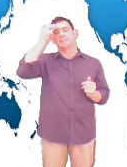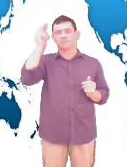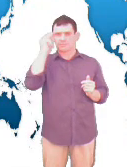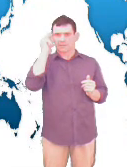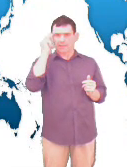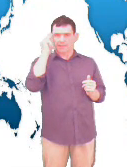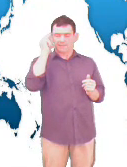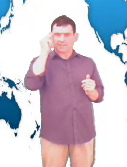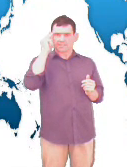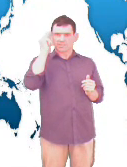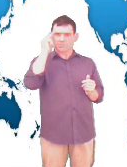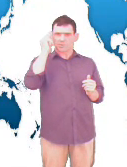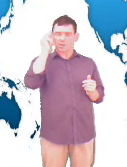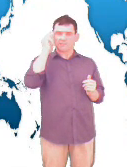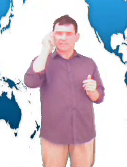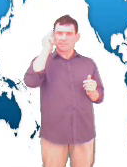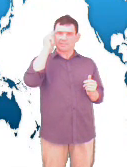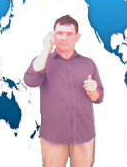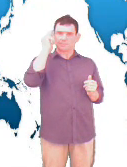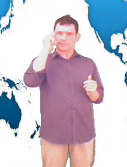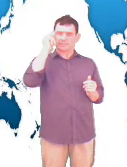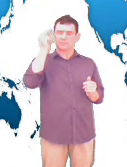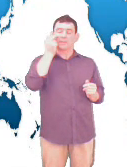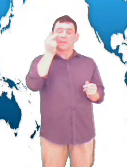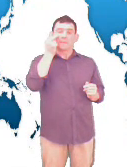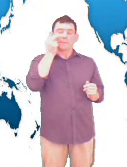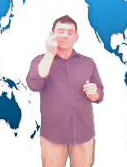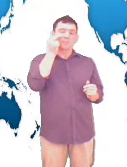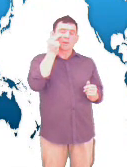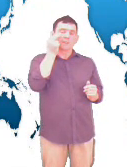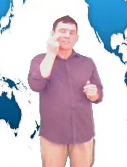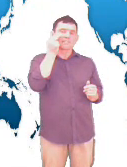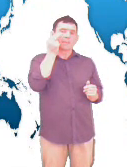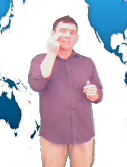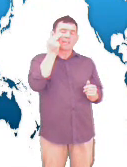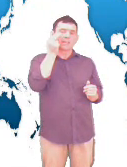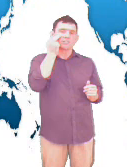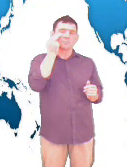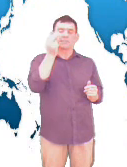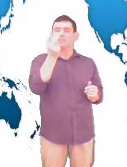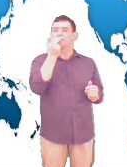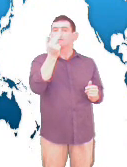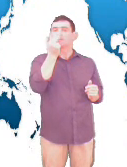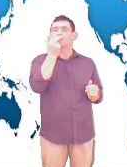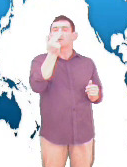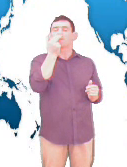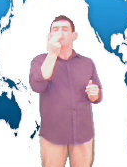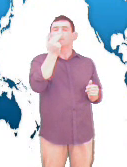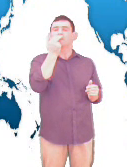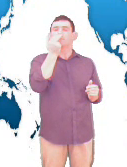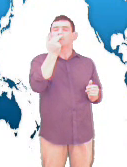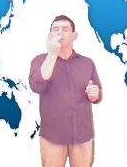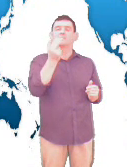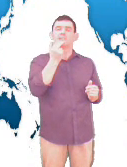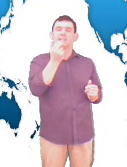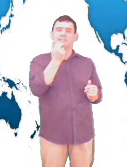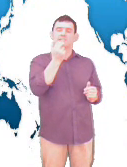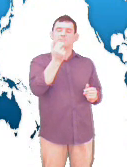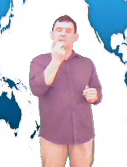belief, this number of limiting belief, this number of sabotaging belief, this number of limiting belief, this number